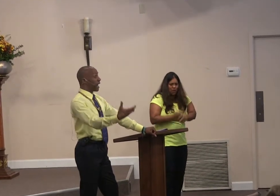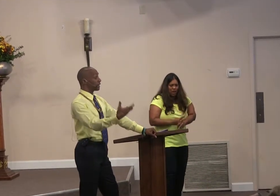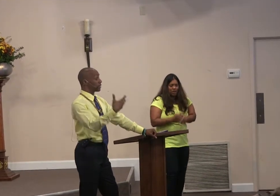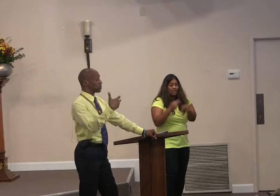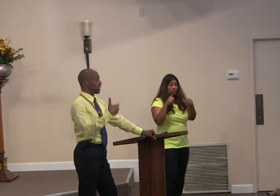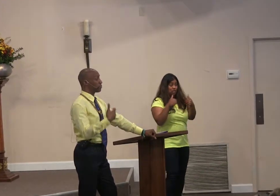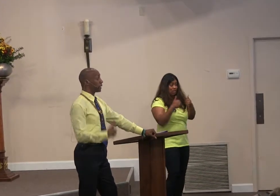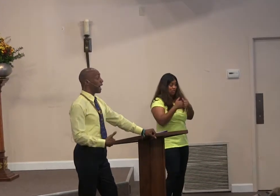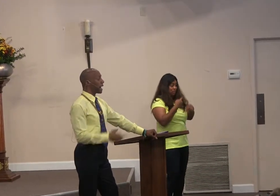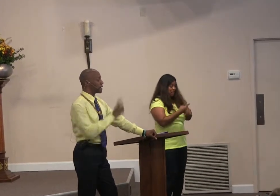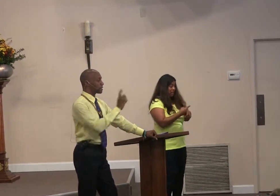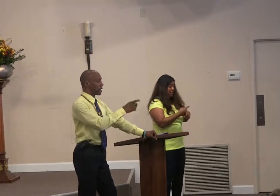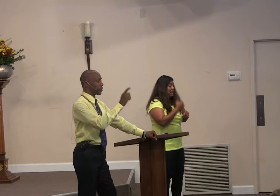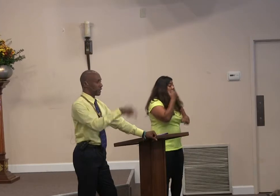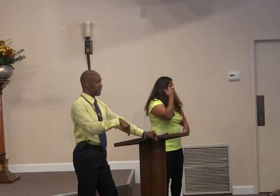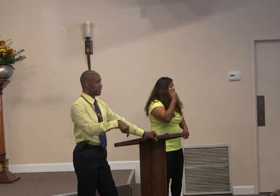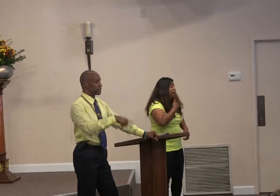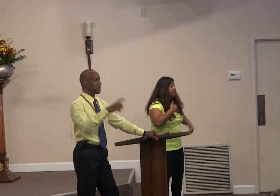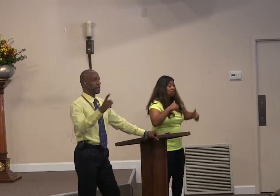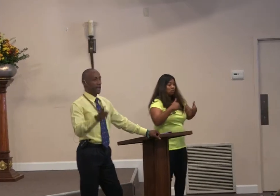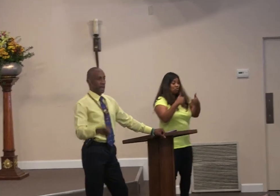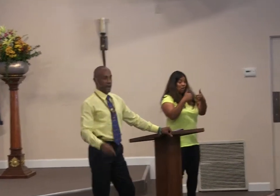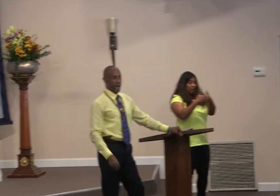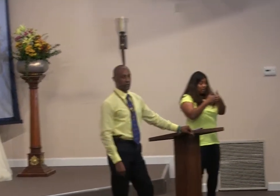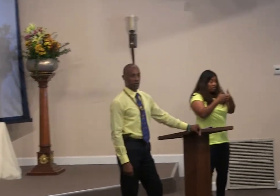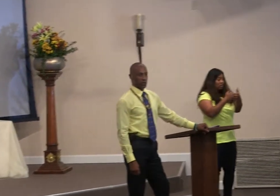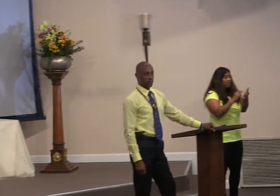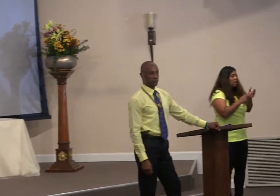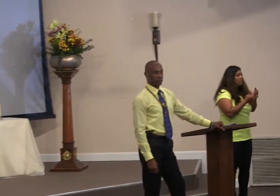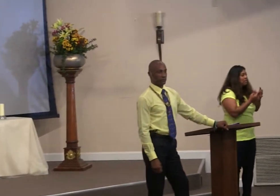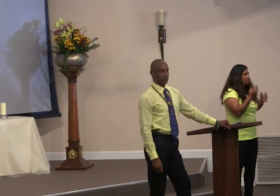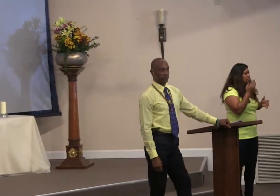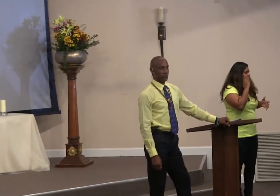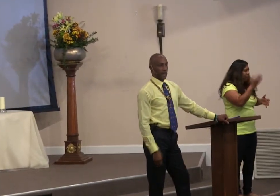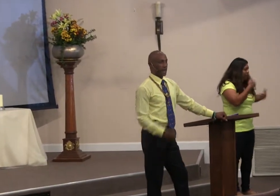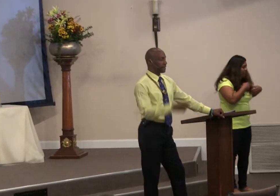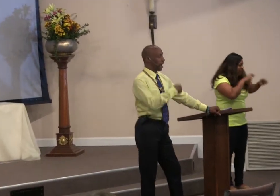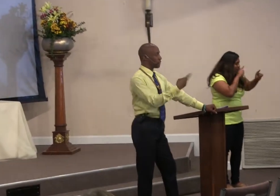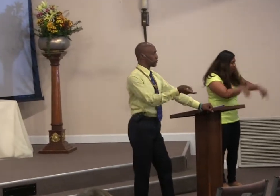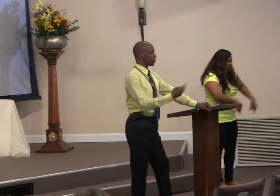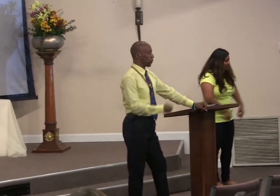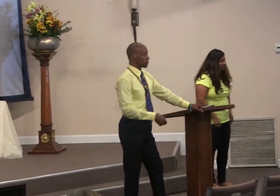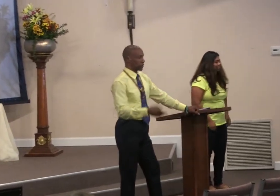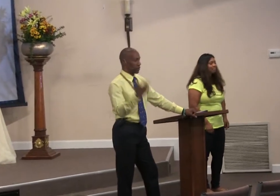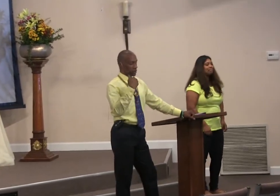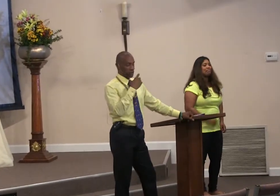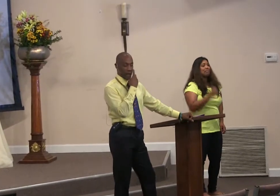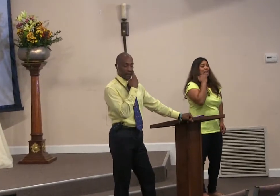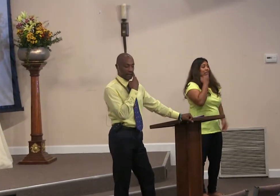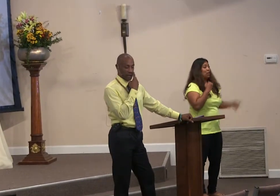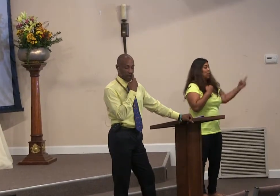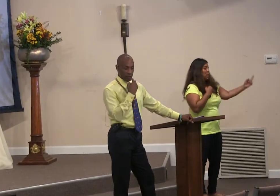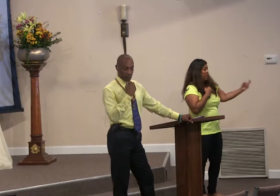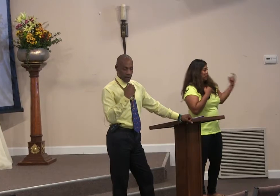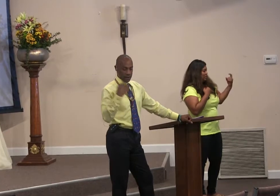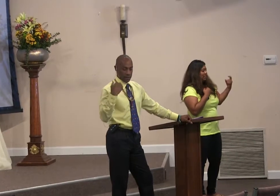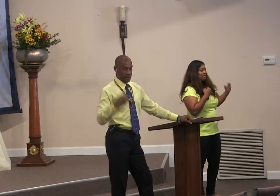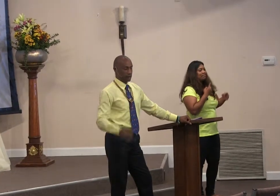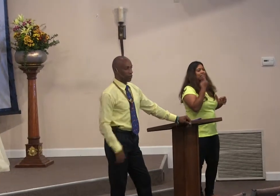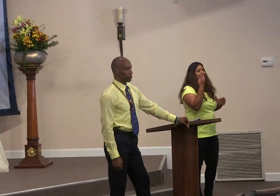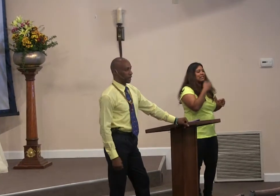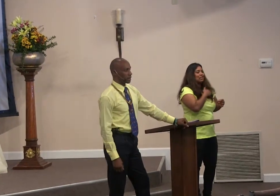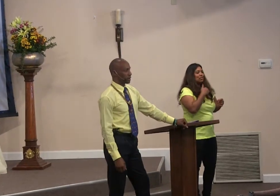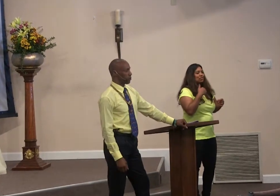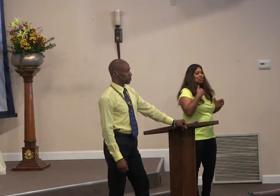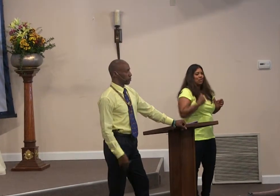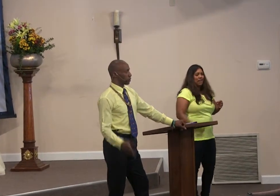there is a challenge implies there is an answer. Anytime there's a question, there's a Chinese phrase that